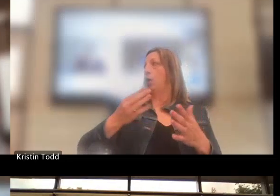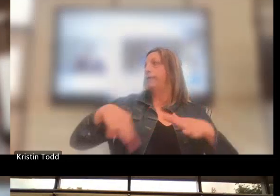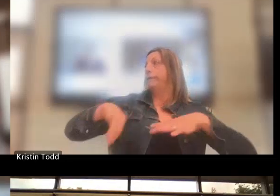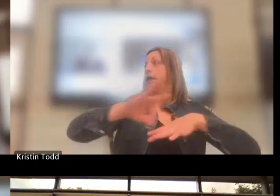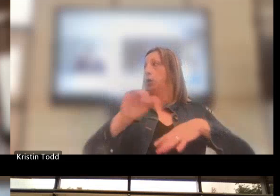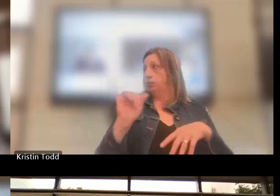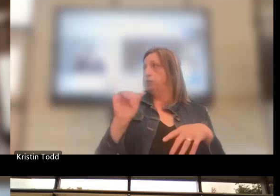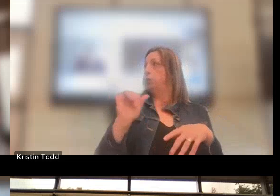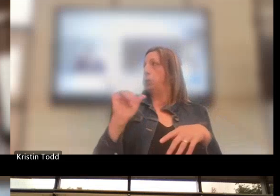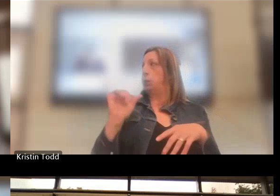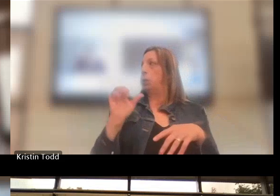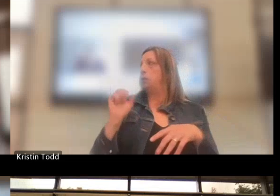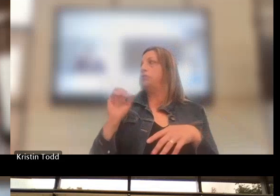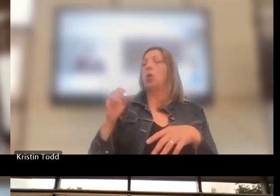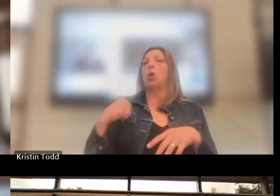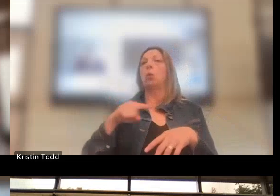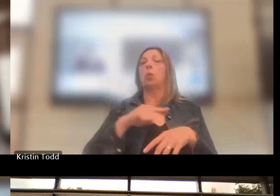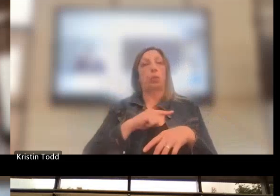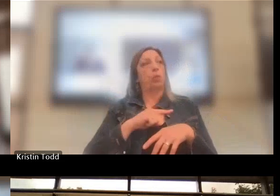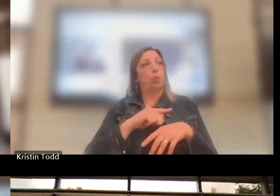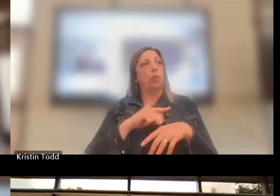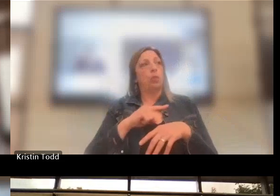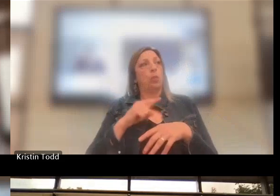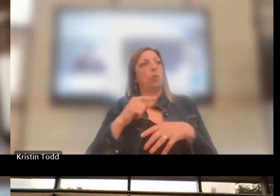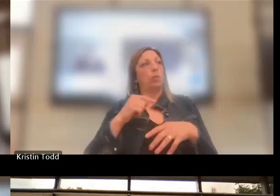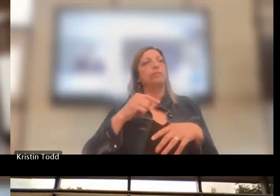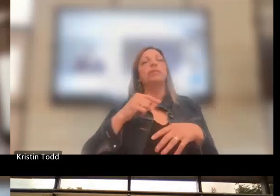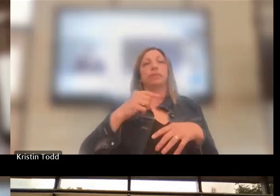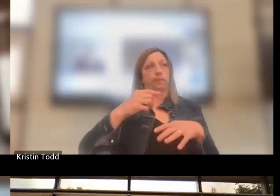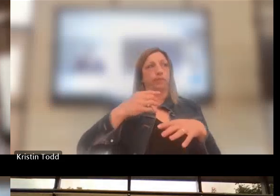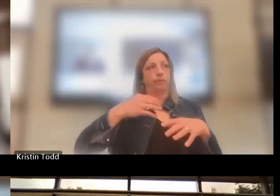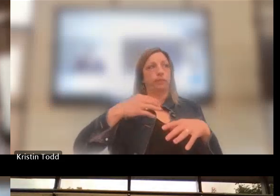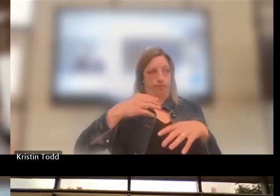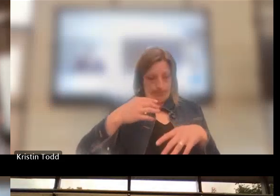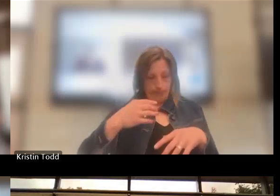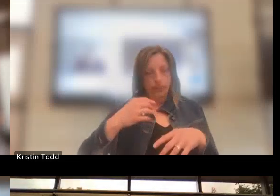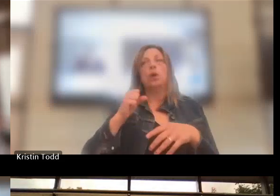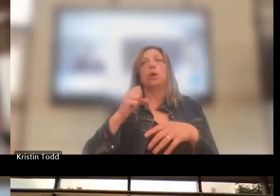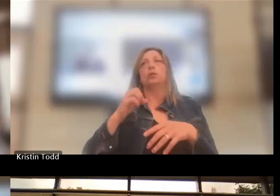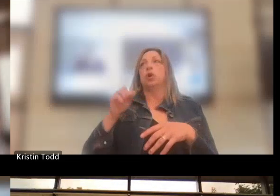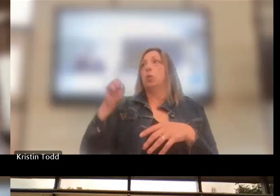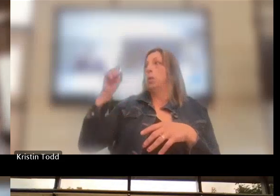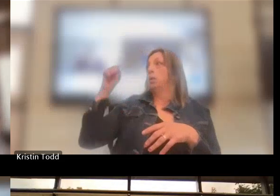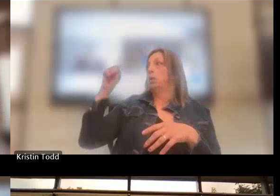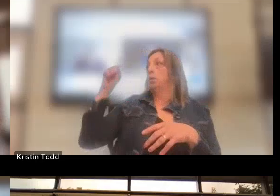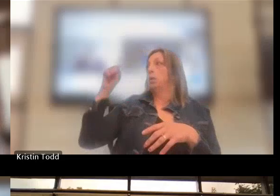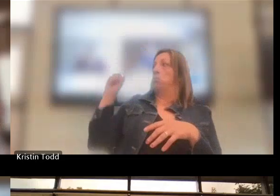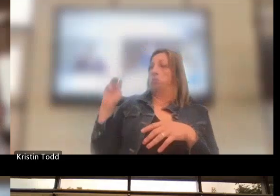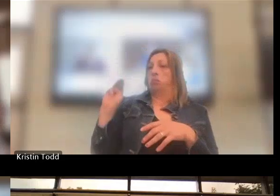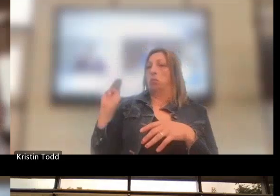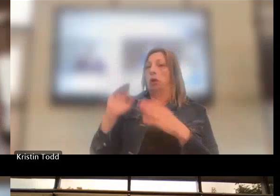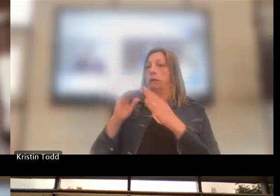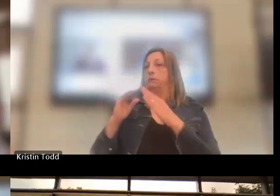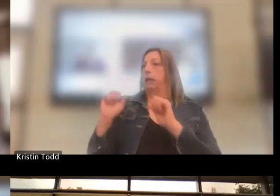then we will also provide, offer the use of our field. And